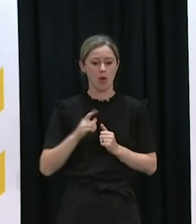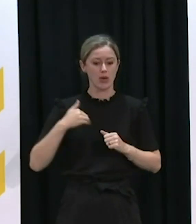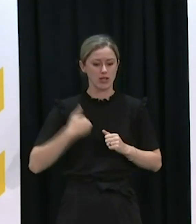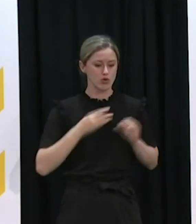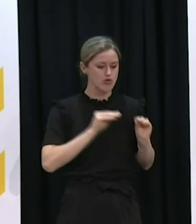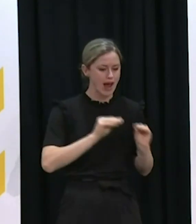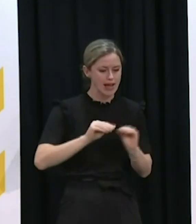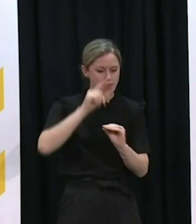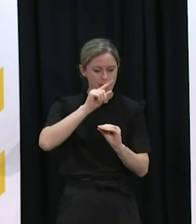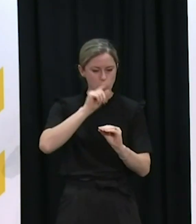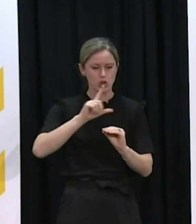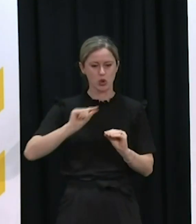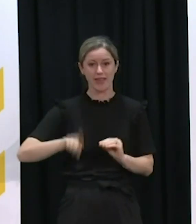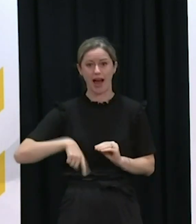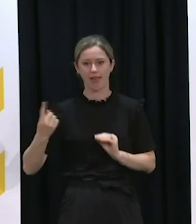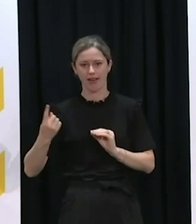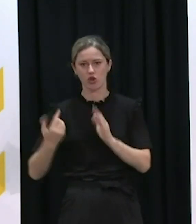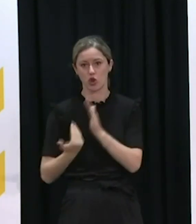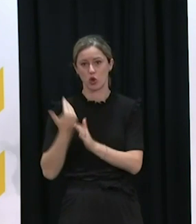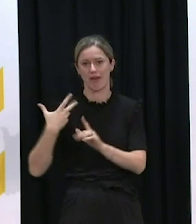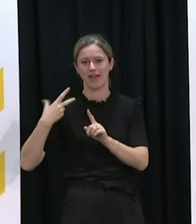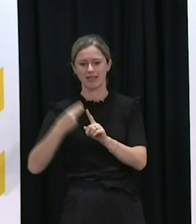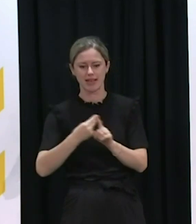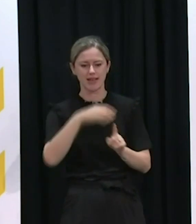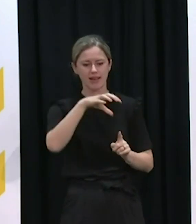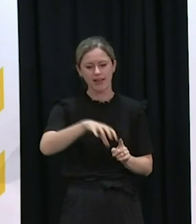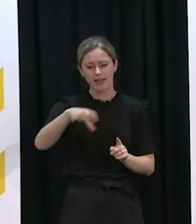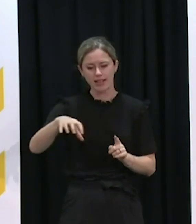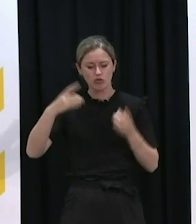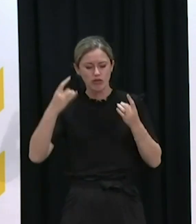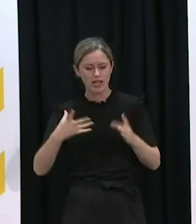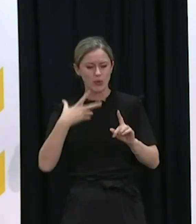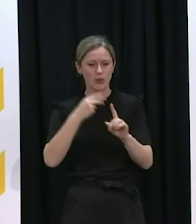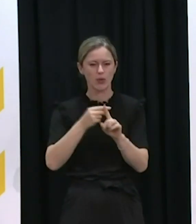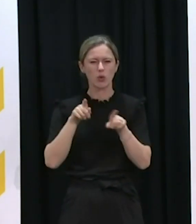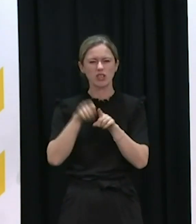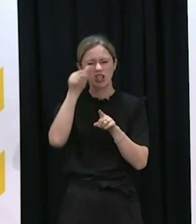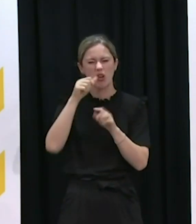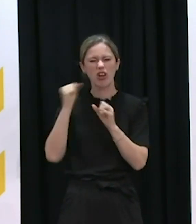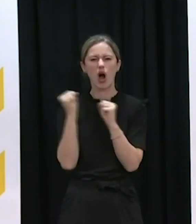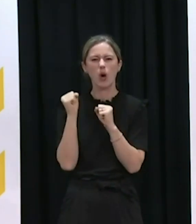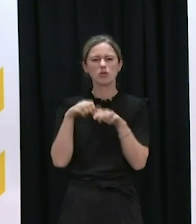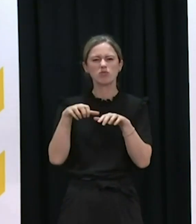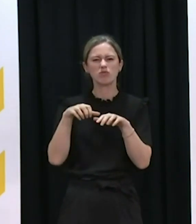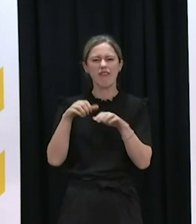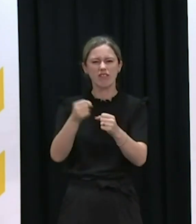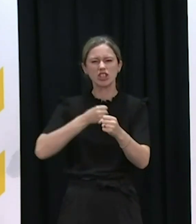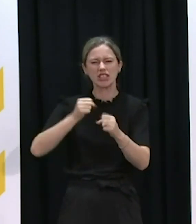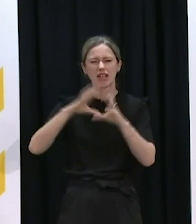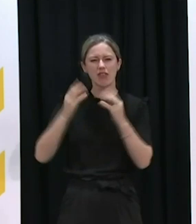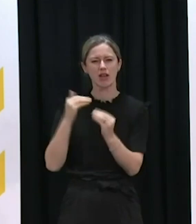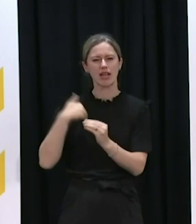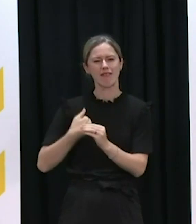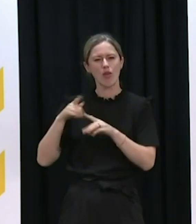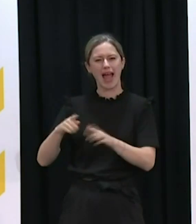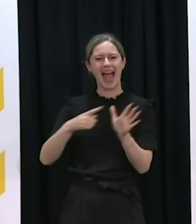trained to administer a second vaccine, that clinics are available to do so, obviously cold storage and logistics are in place for that.